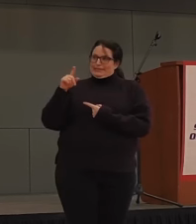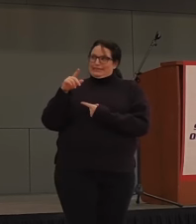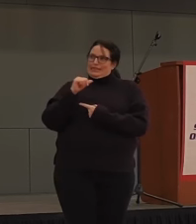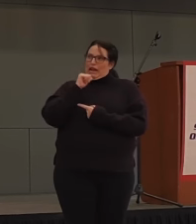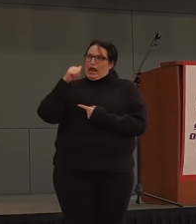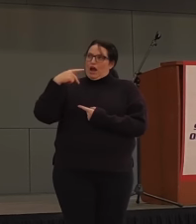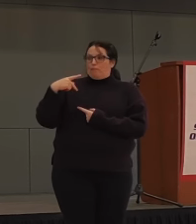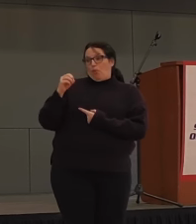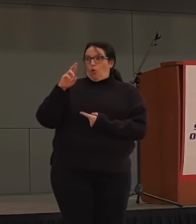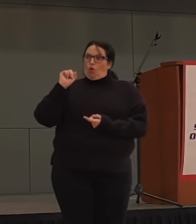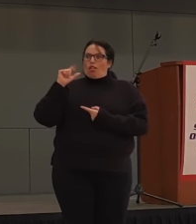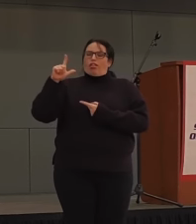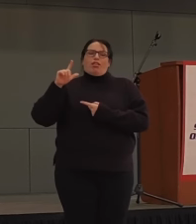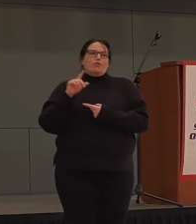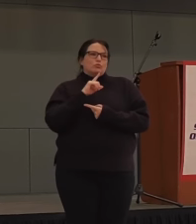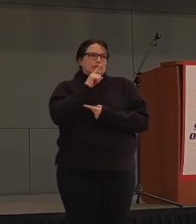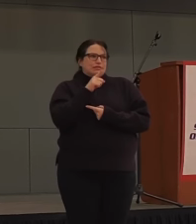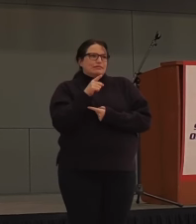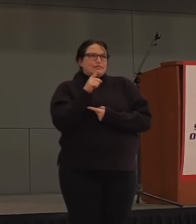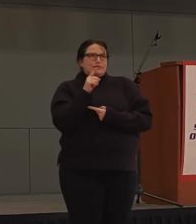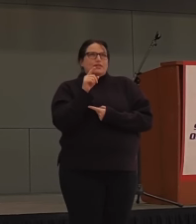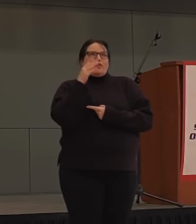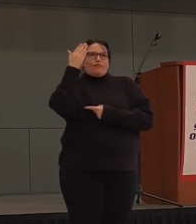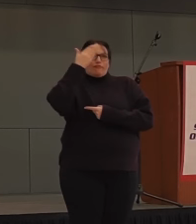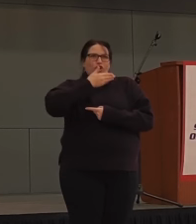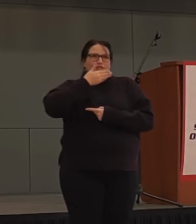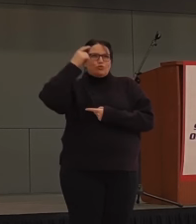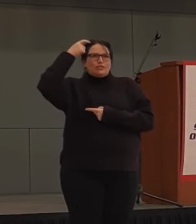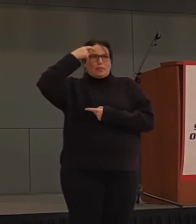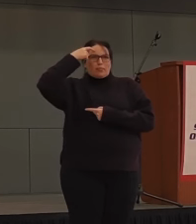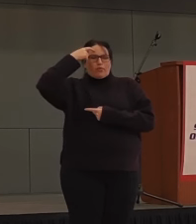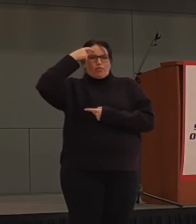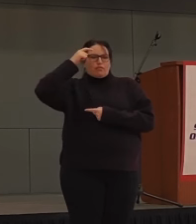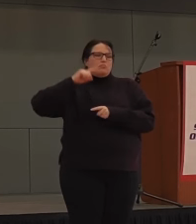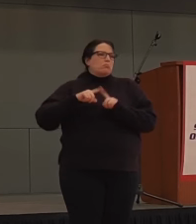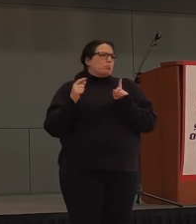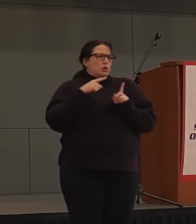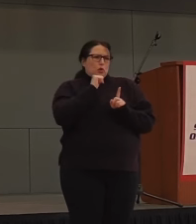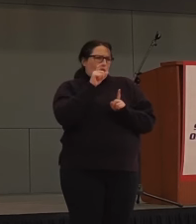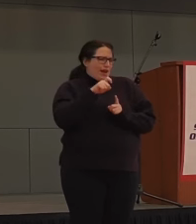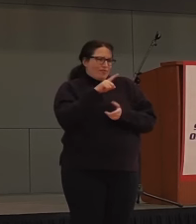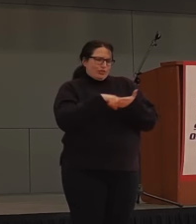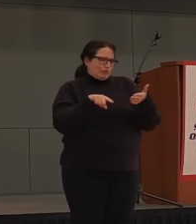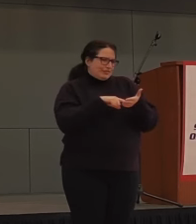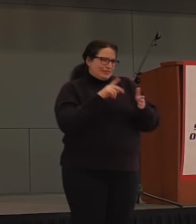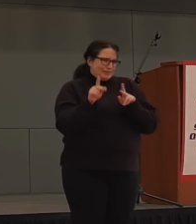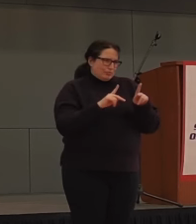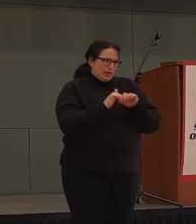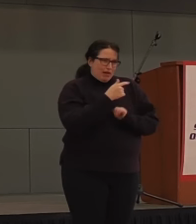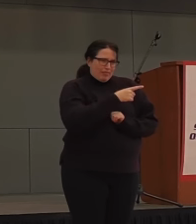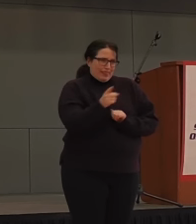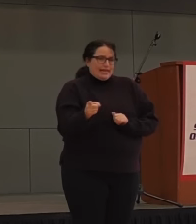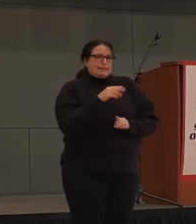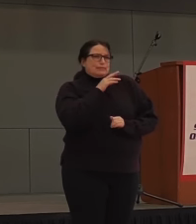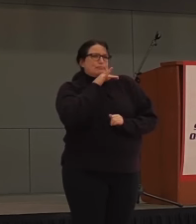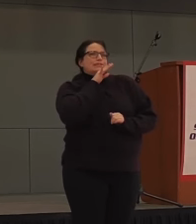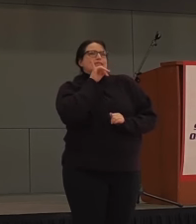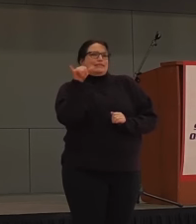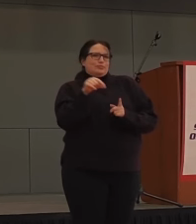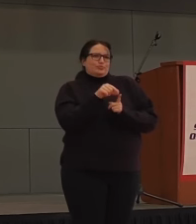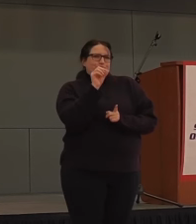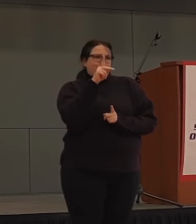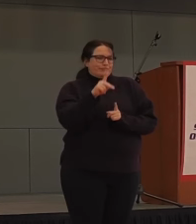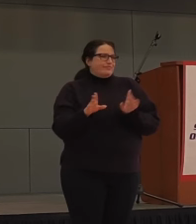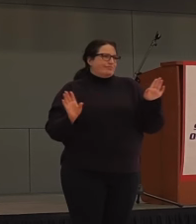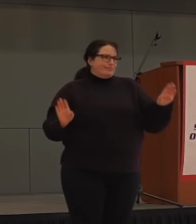that language that it's actually pronounced frontal temporal. So we're going to go through these very briefly, just so that we